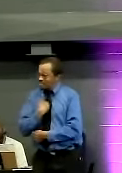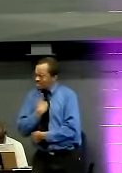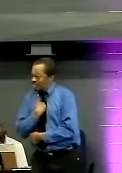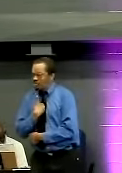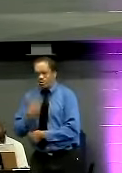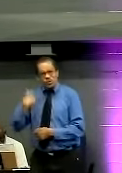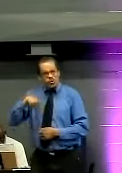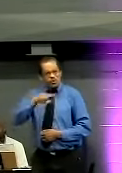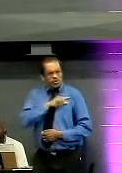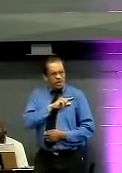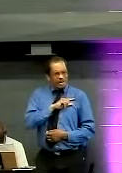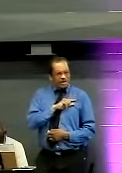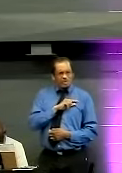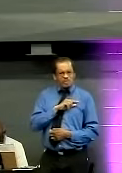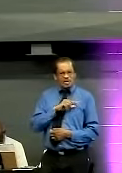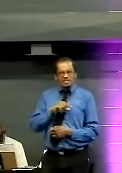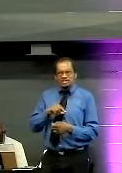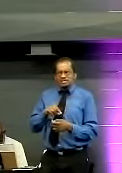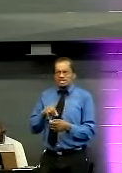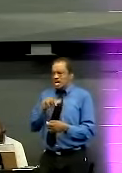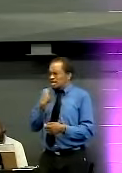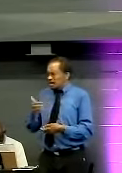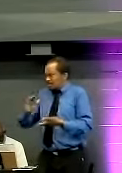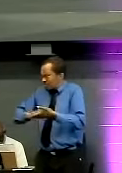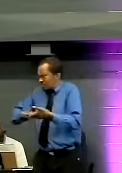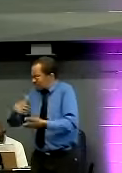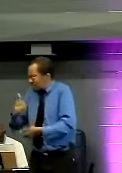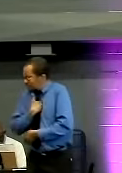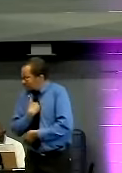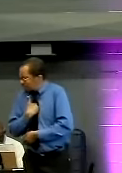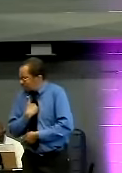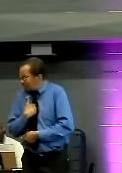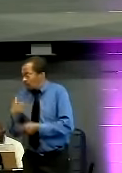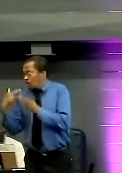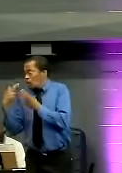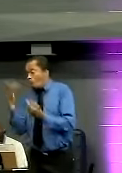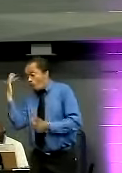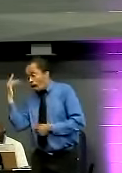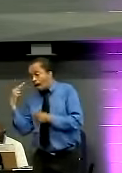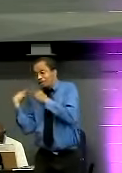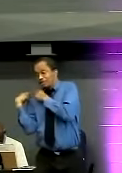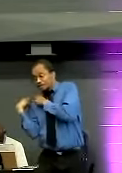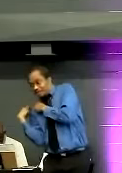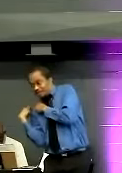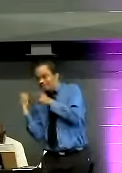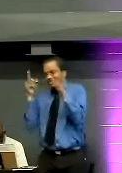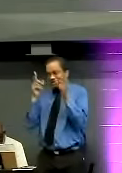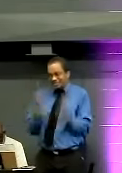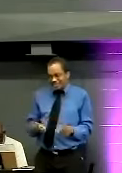ourselves liable and responsible for the decisions we're dealing with